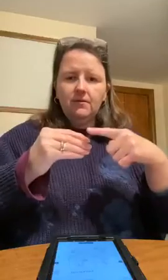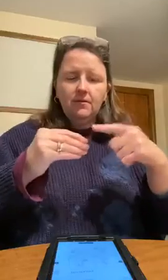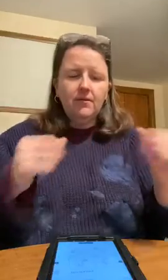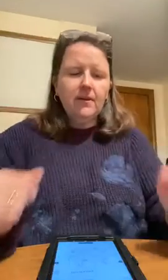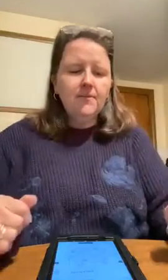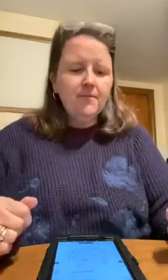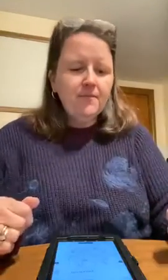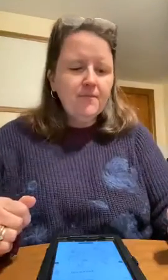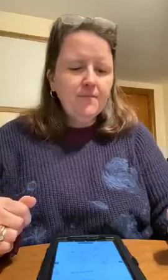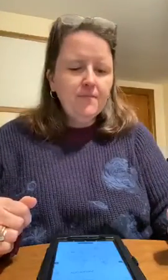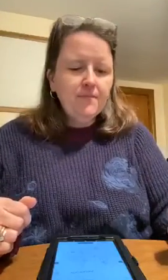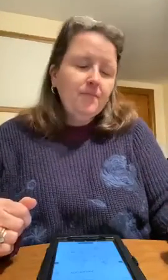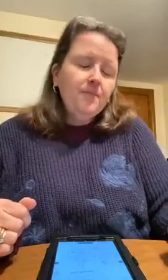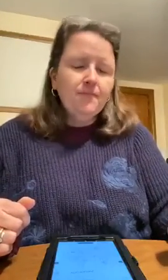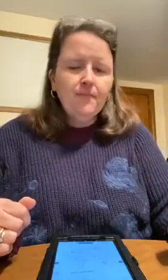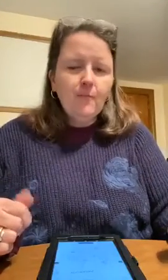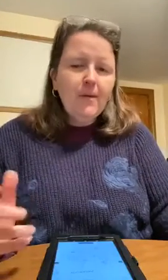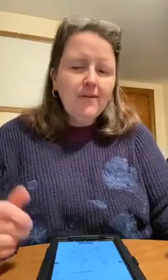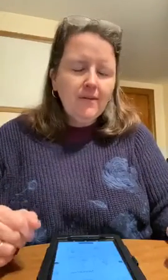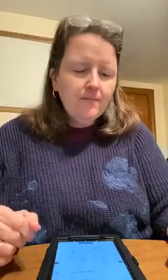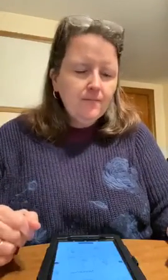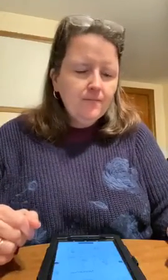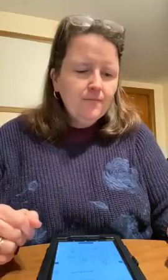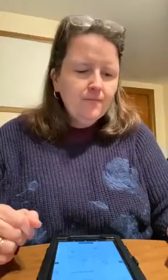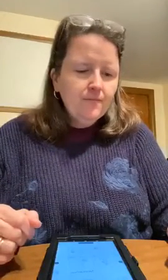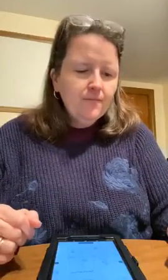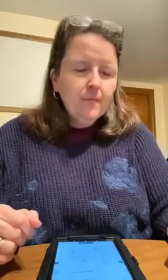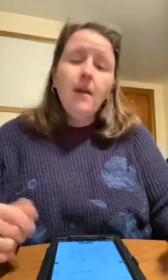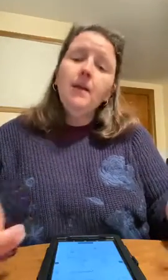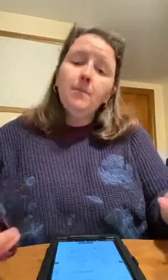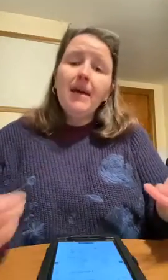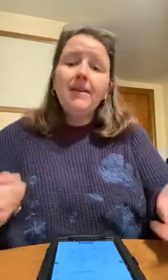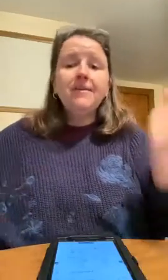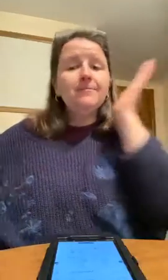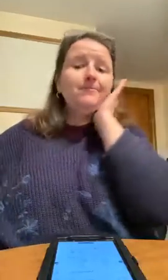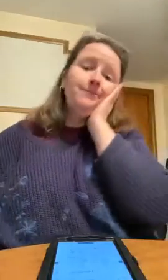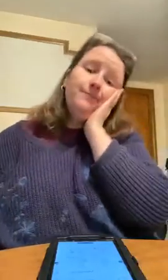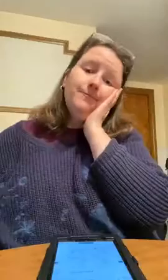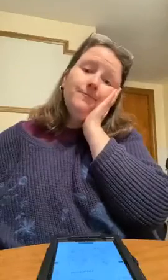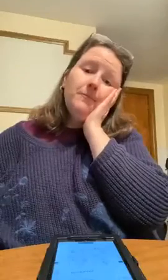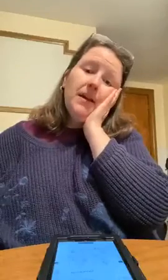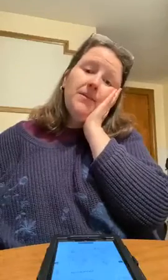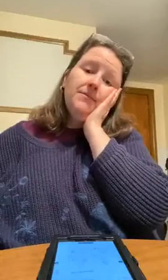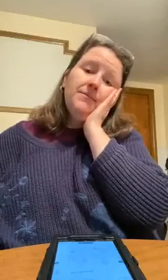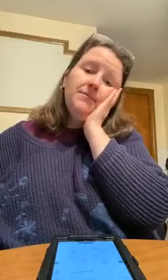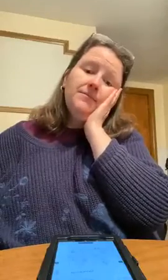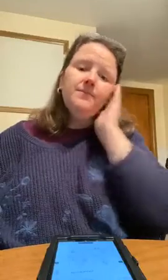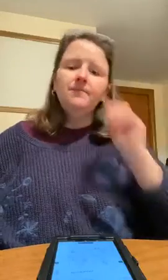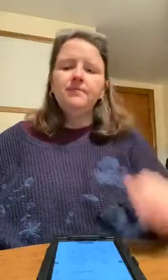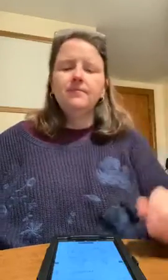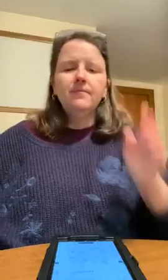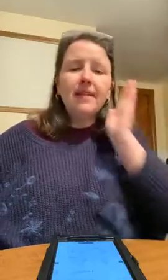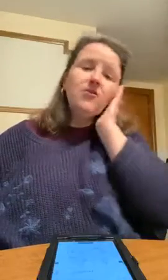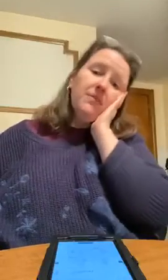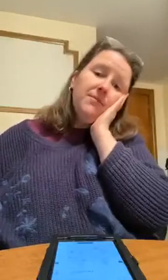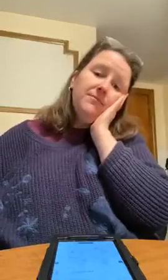Okay. Very easy. Bed. Bed. That's your bed.